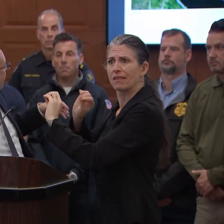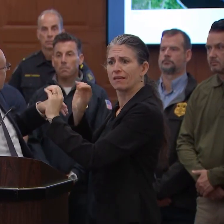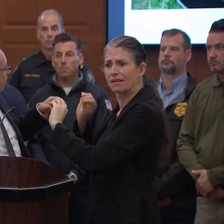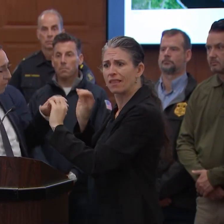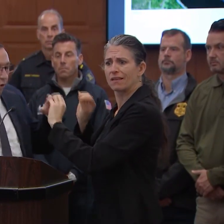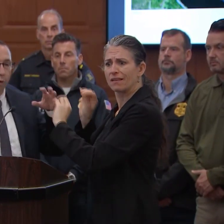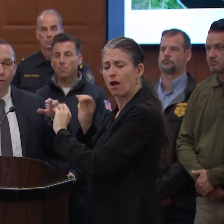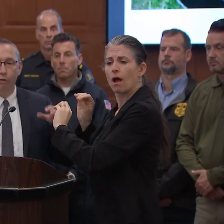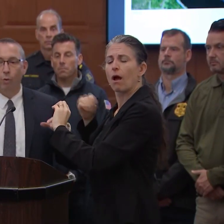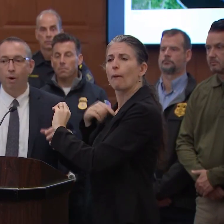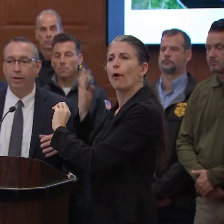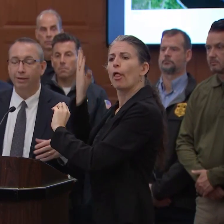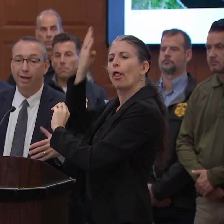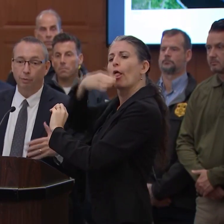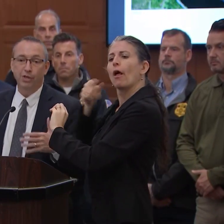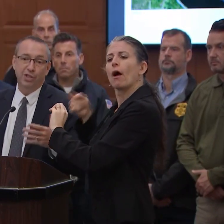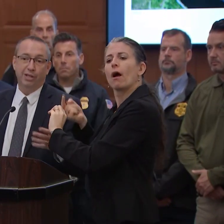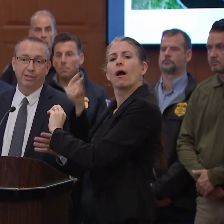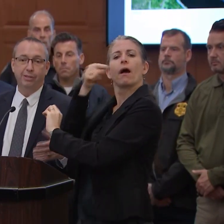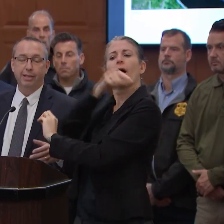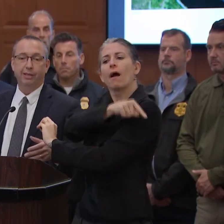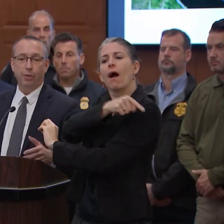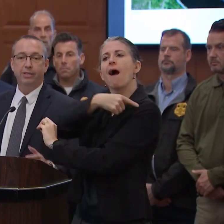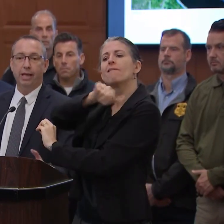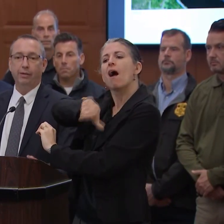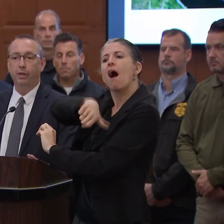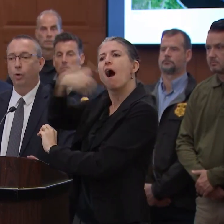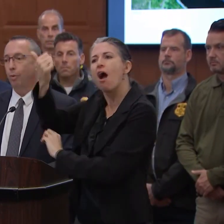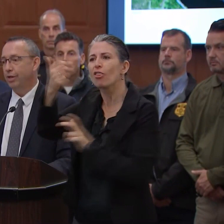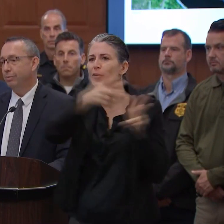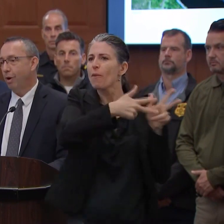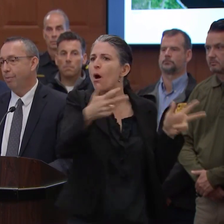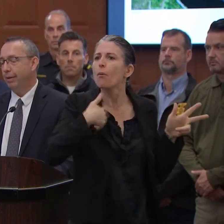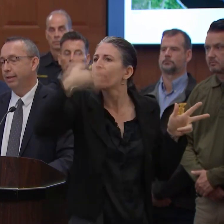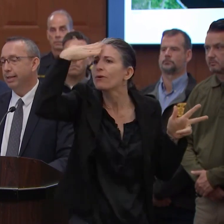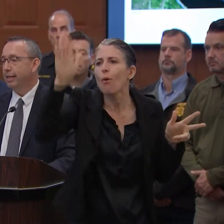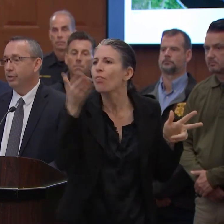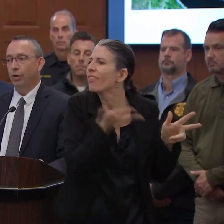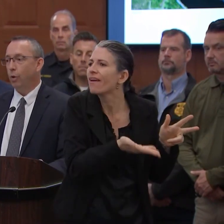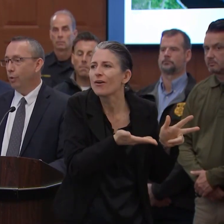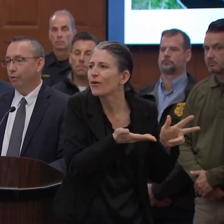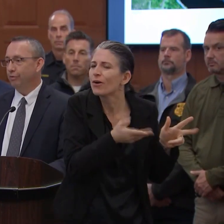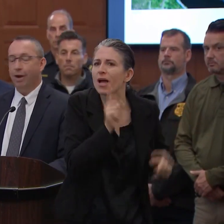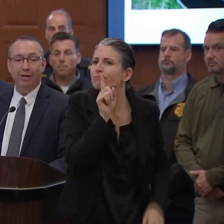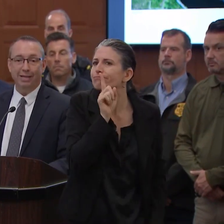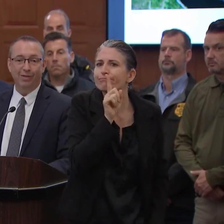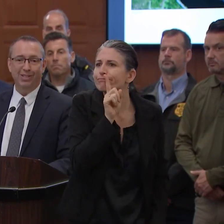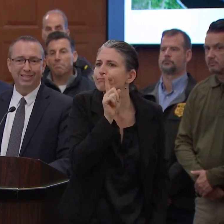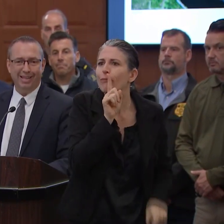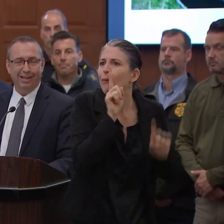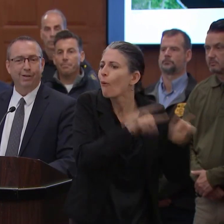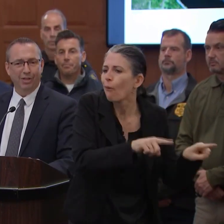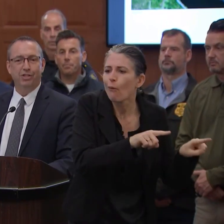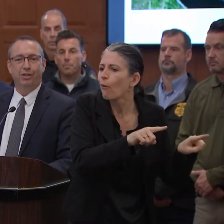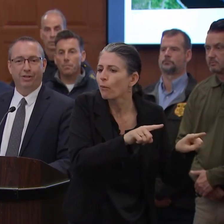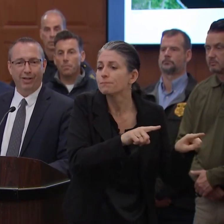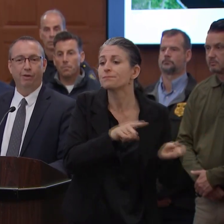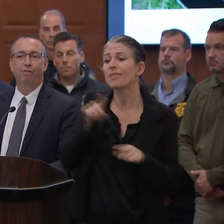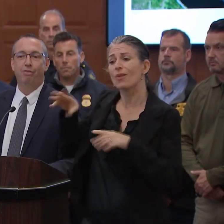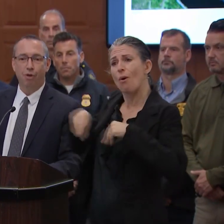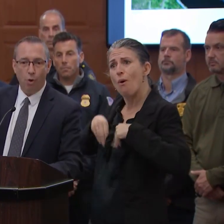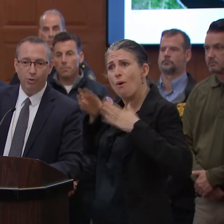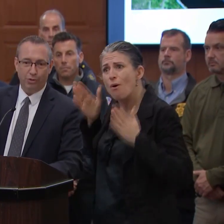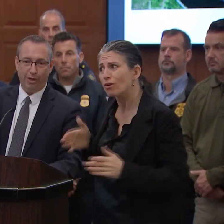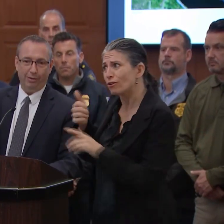Capitol Avenue, there's an overflow parking lot, which is the Recycling Corporation property. So the owner was very diligent to say, well, did you